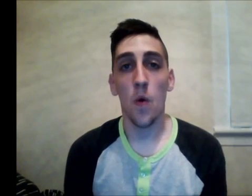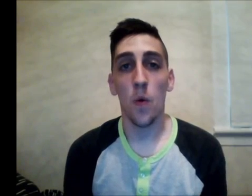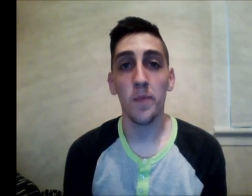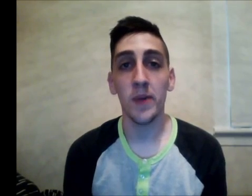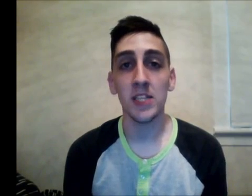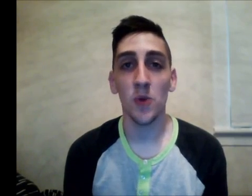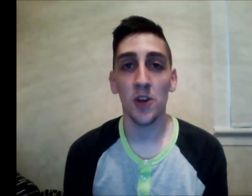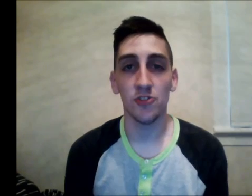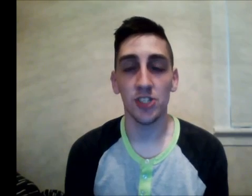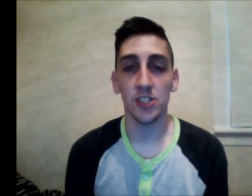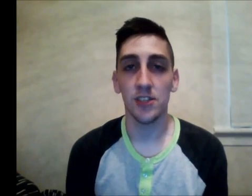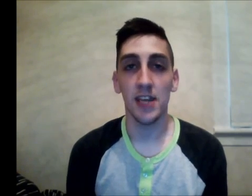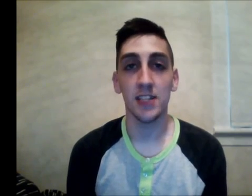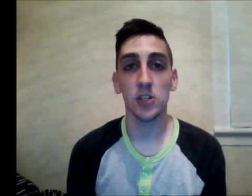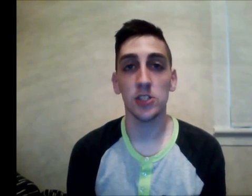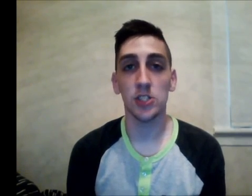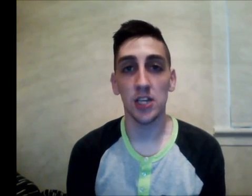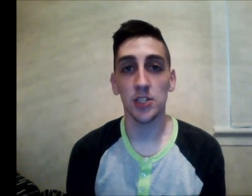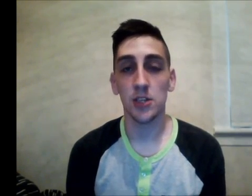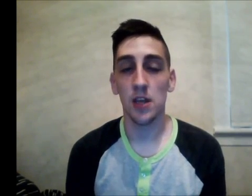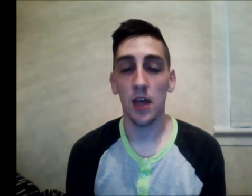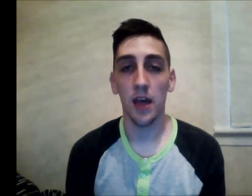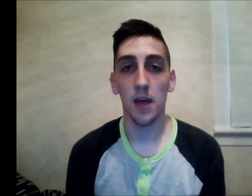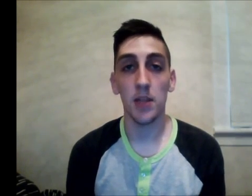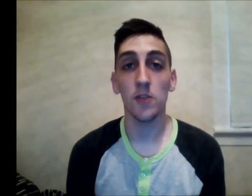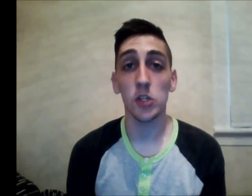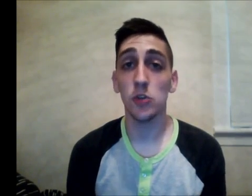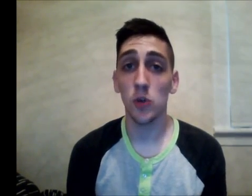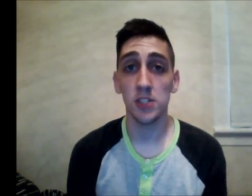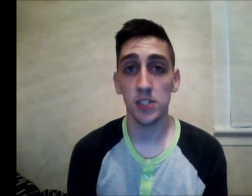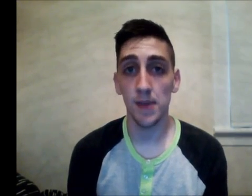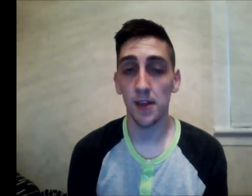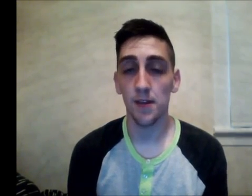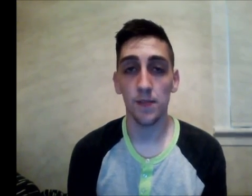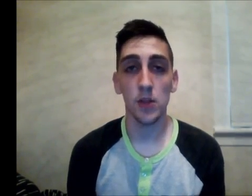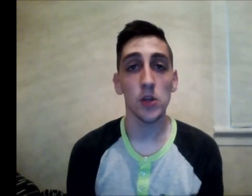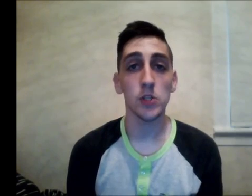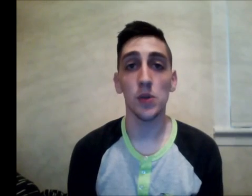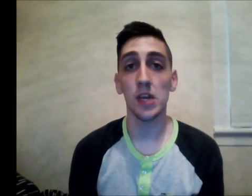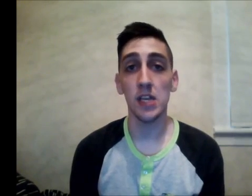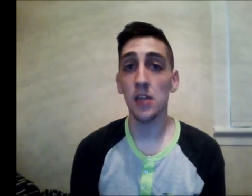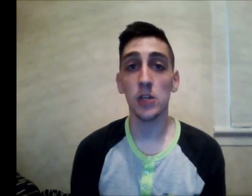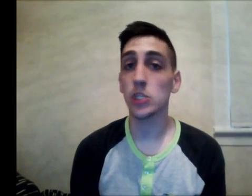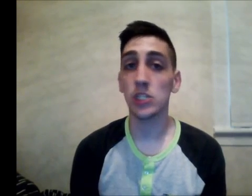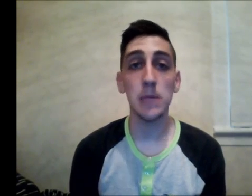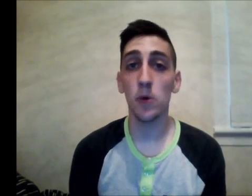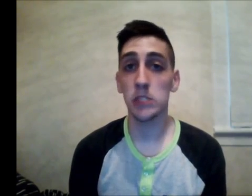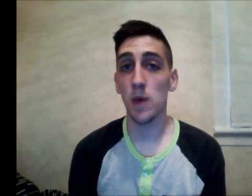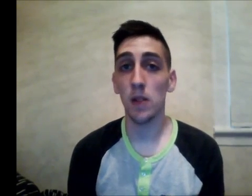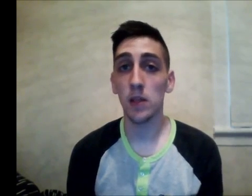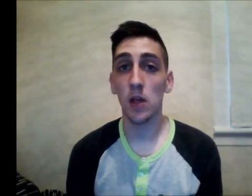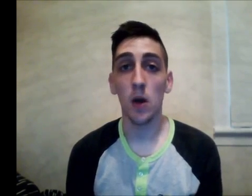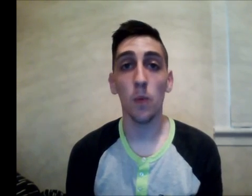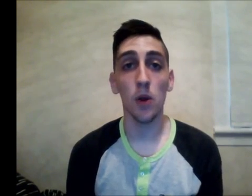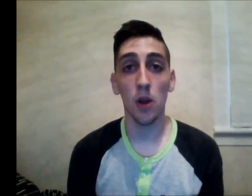When we get to 100, it starts to change, and you've got two choices to make. So you can either just keep on spelling